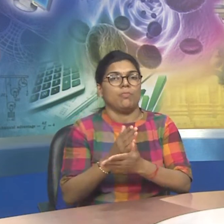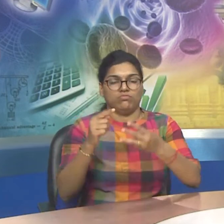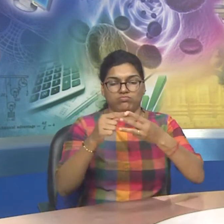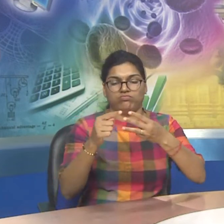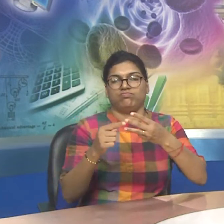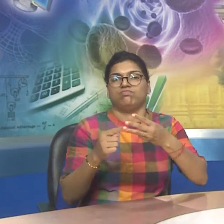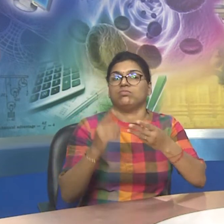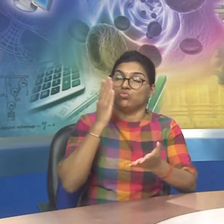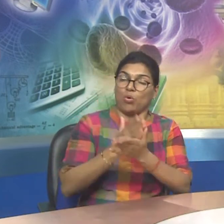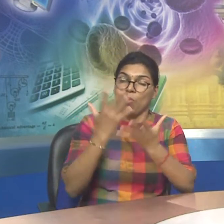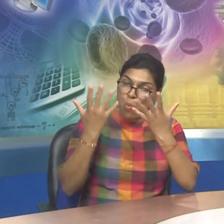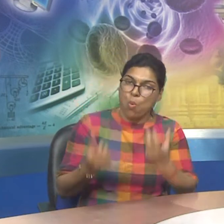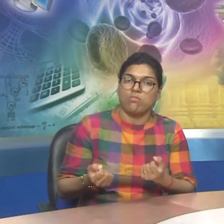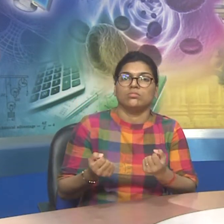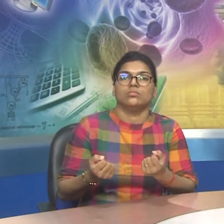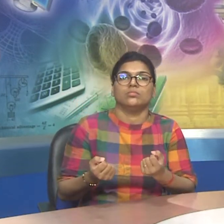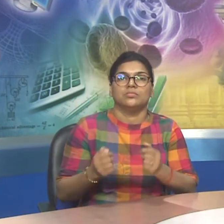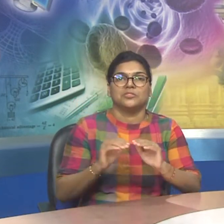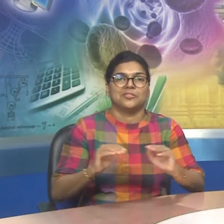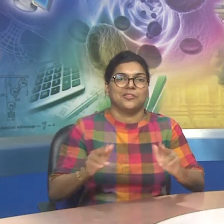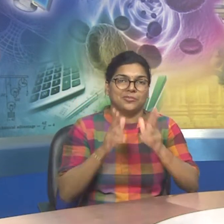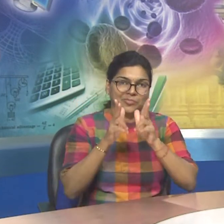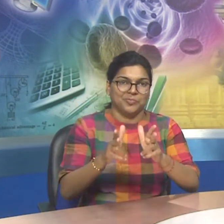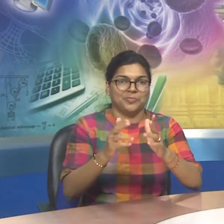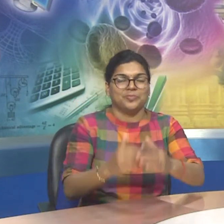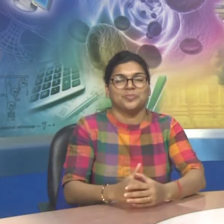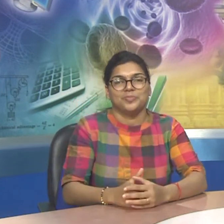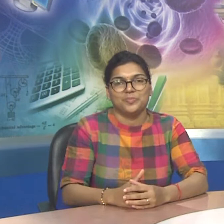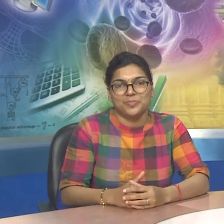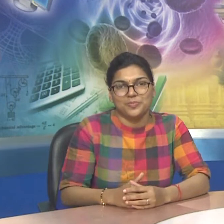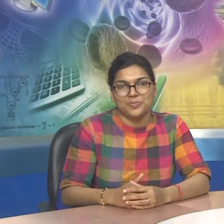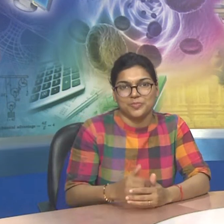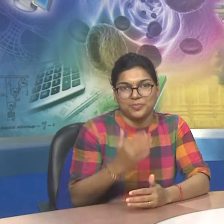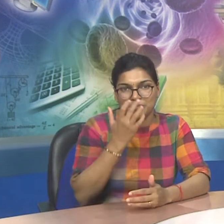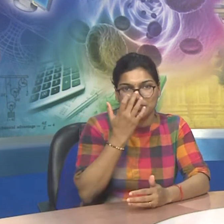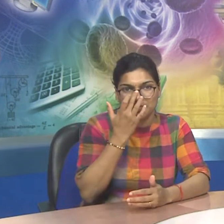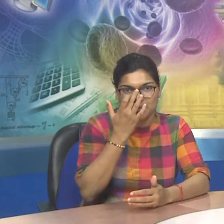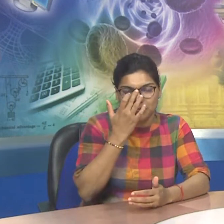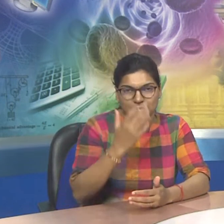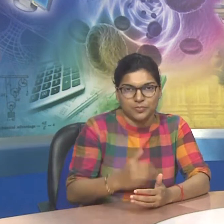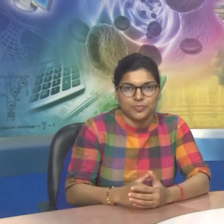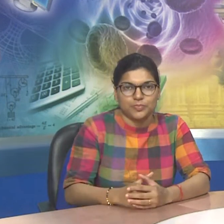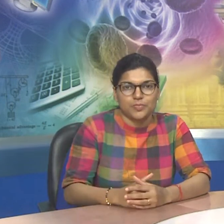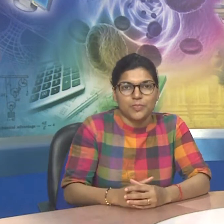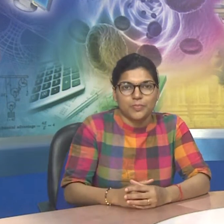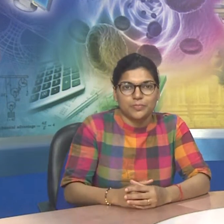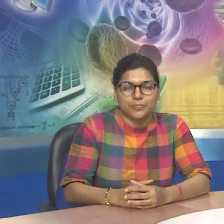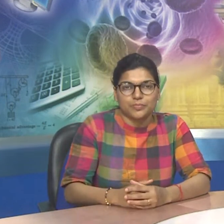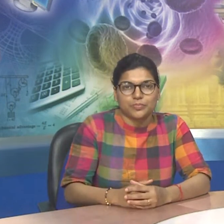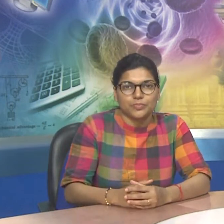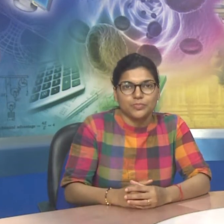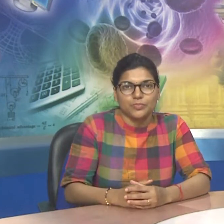stop telling lies. So these are the three important things child wants everyone to do.